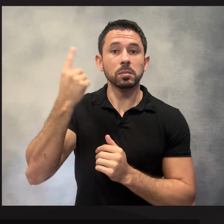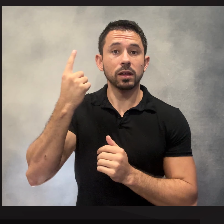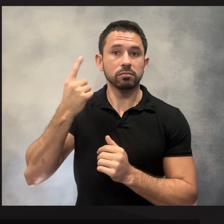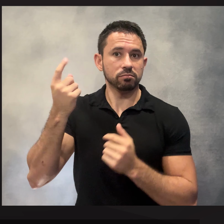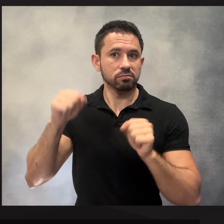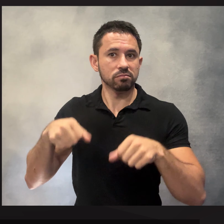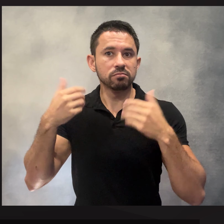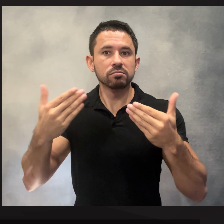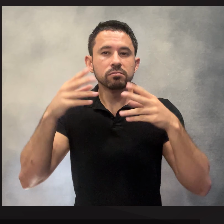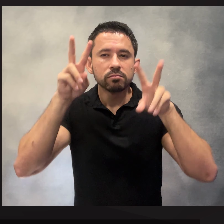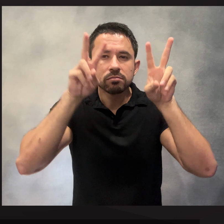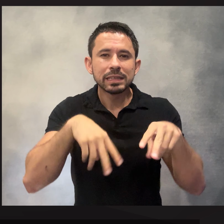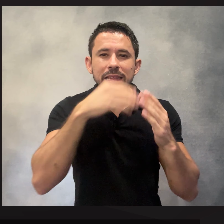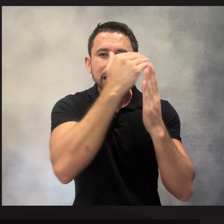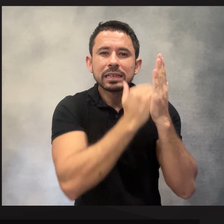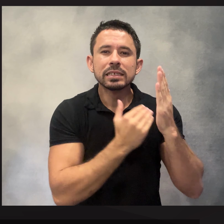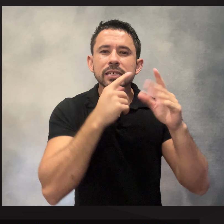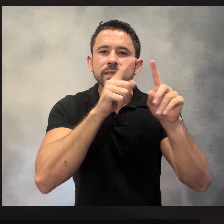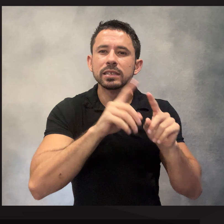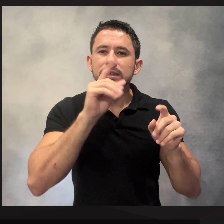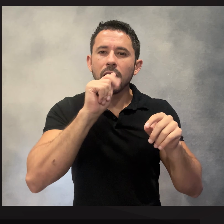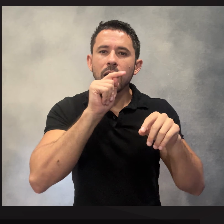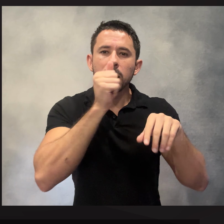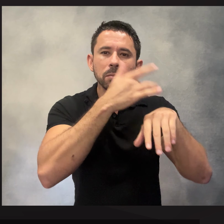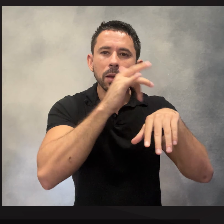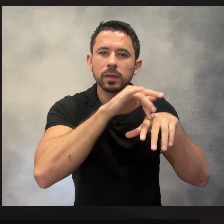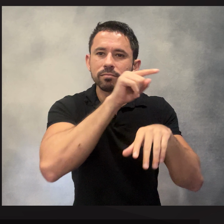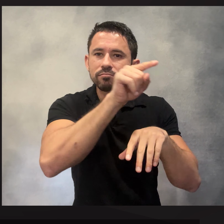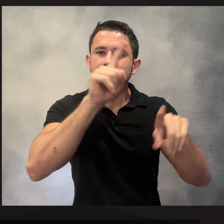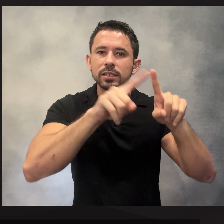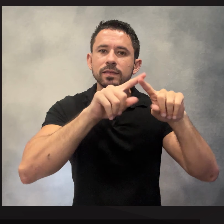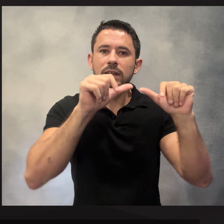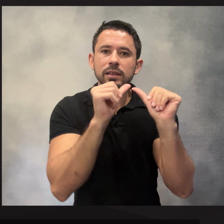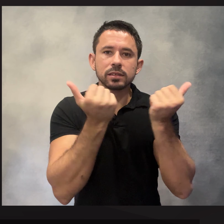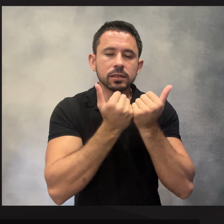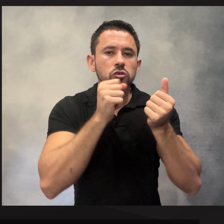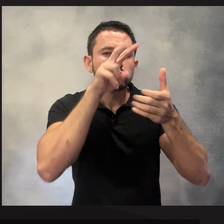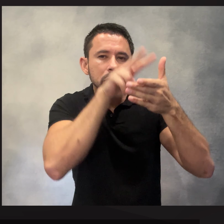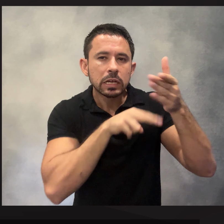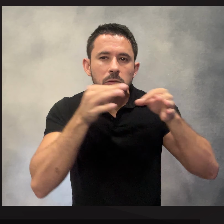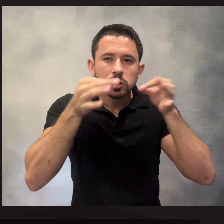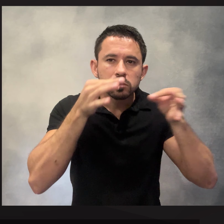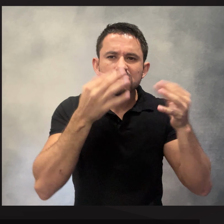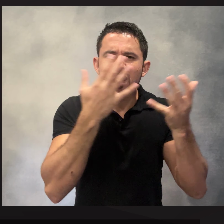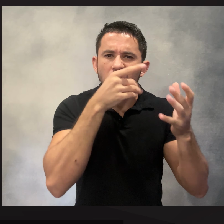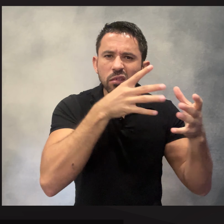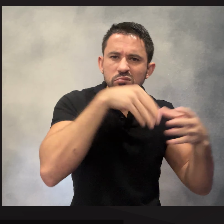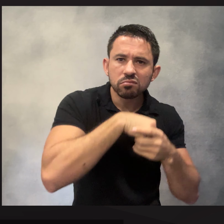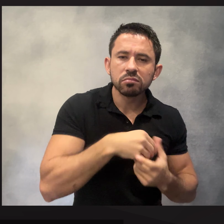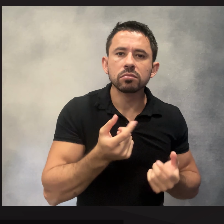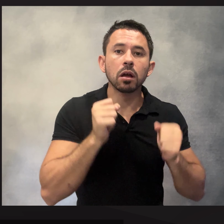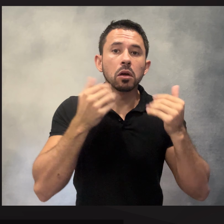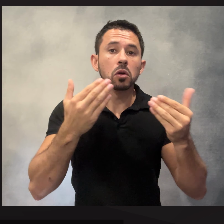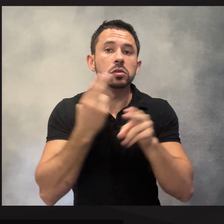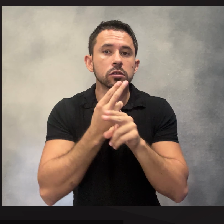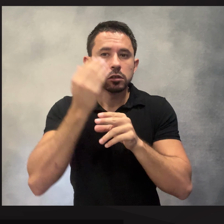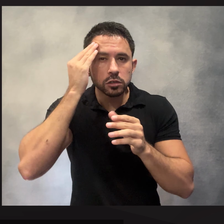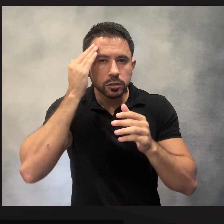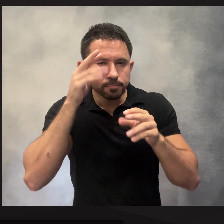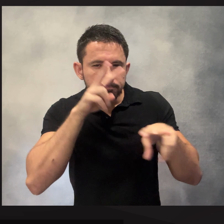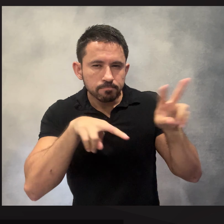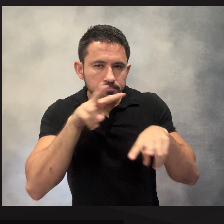Someone could now see a listing of what data was available at each agency, read a description of what it contained, and use